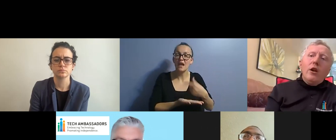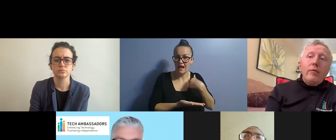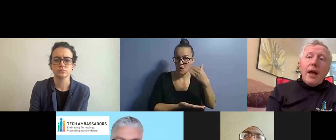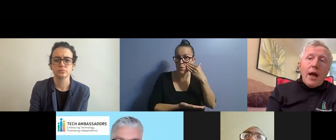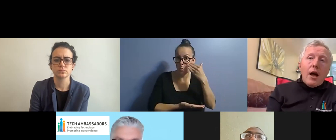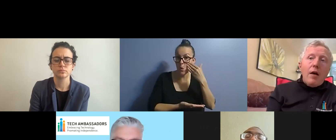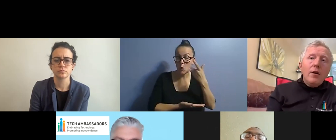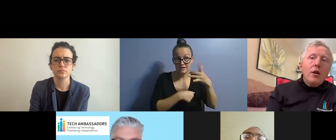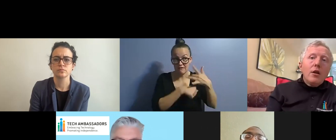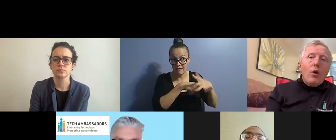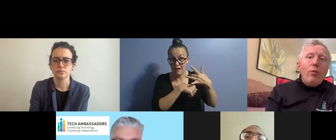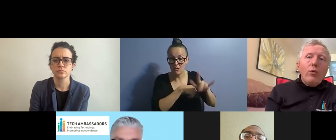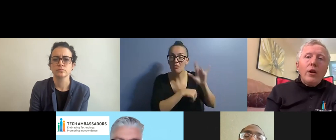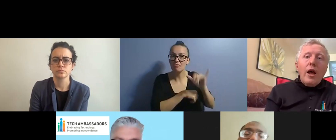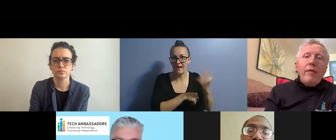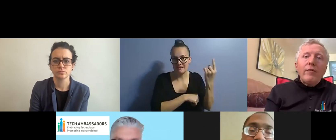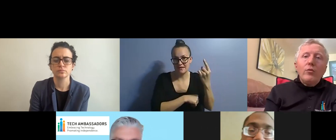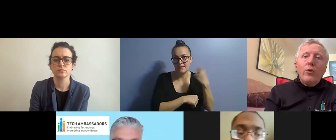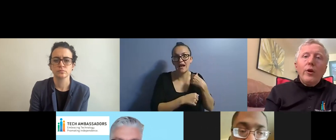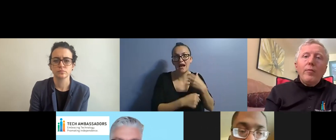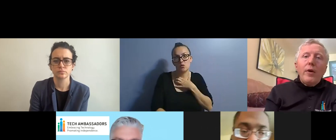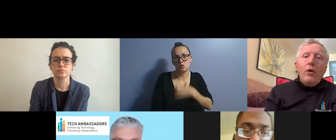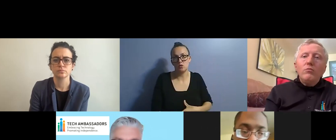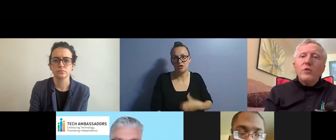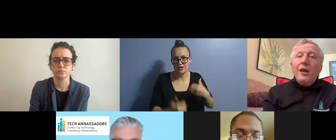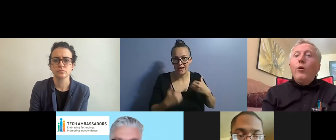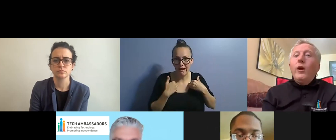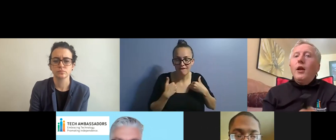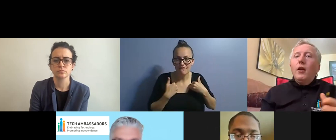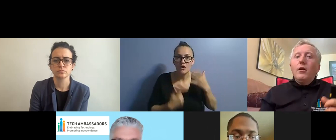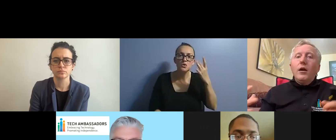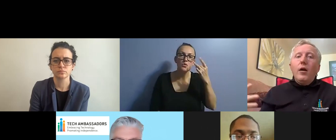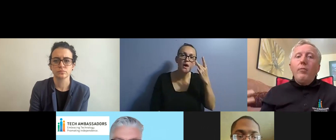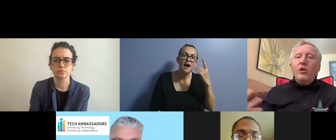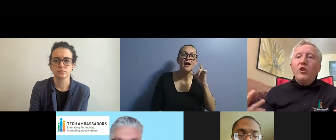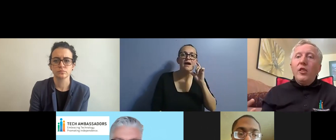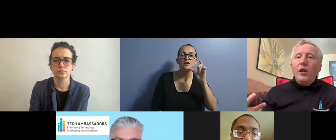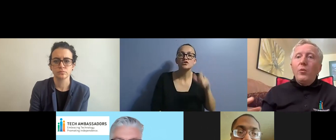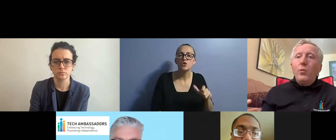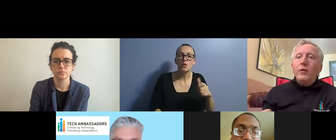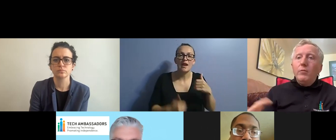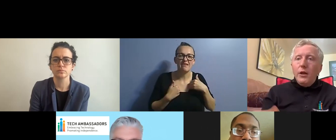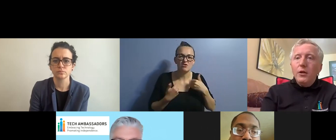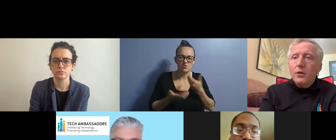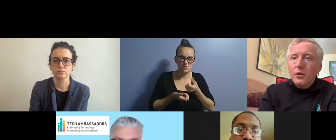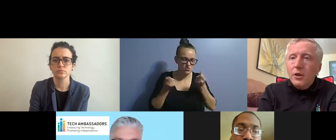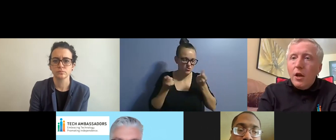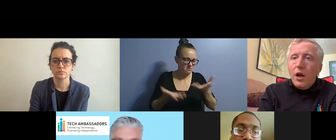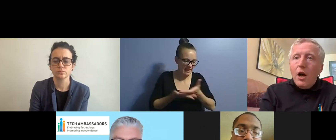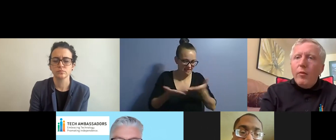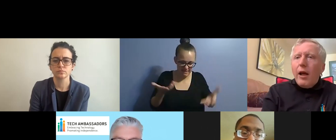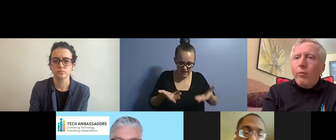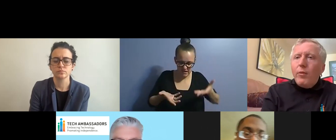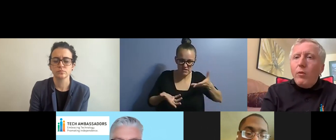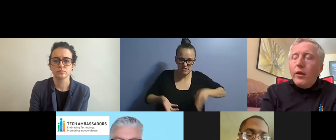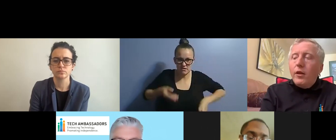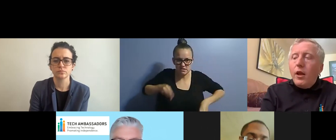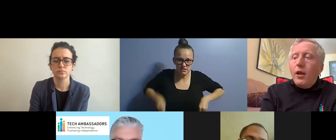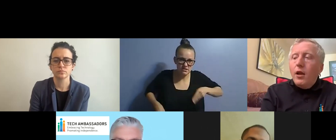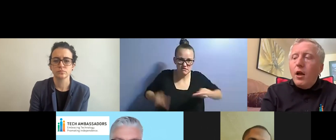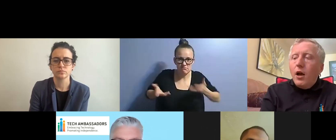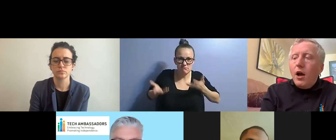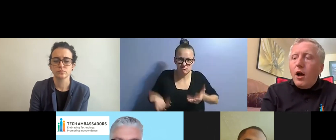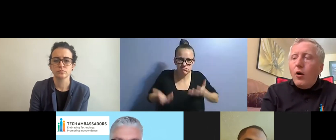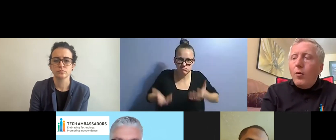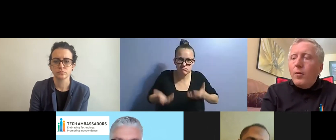would love to have, so I wouldn't have to worry about carrying a bunch of things with me. That would be one